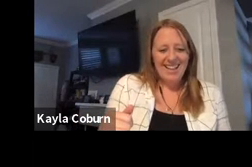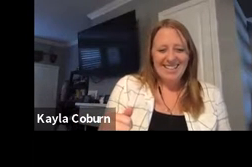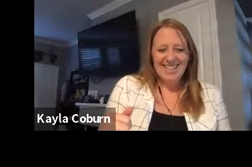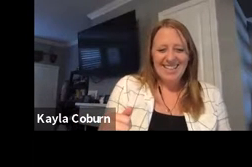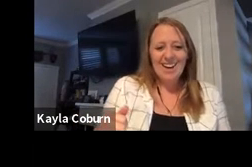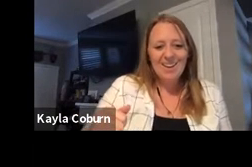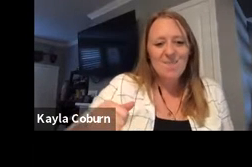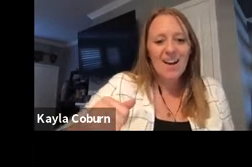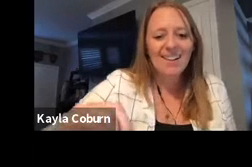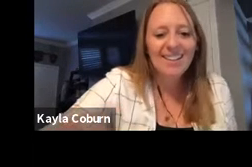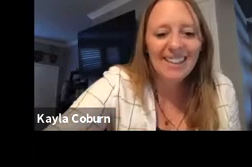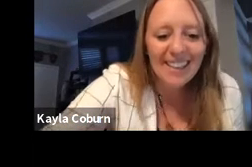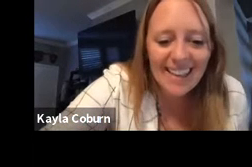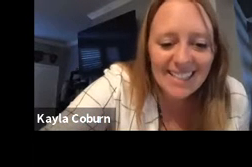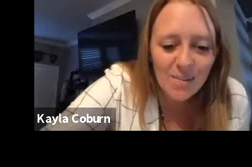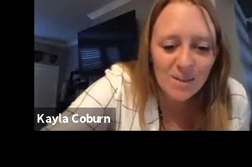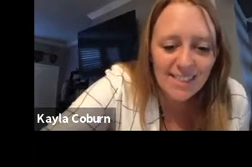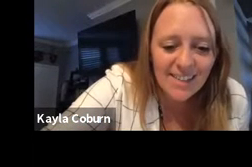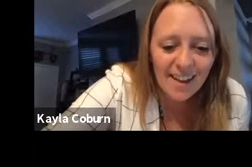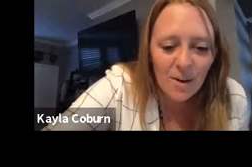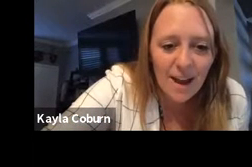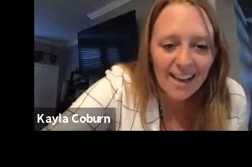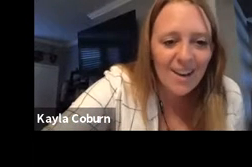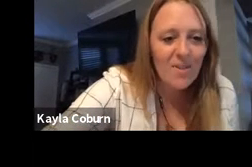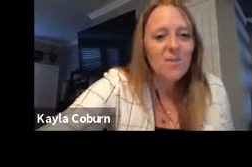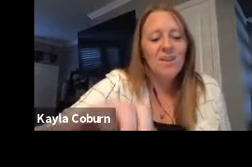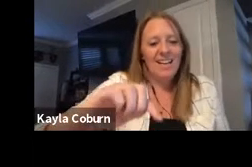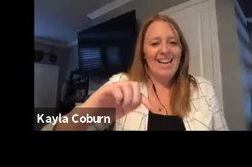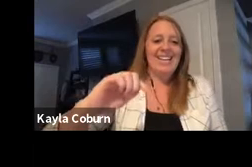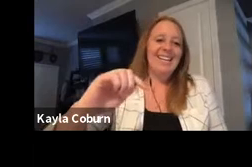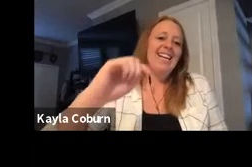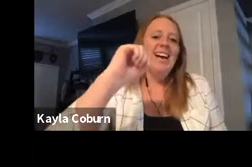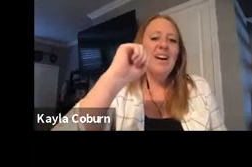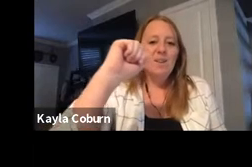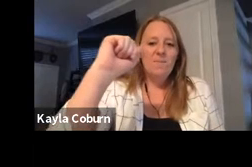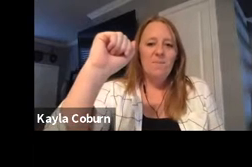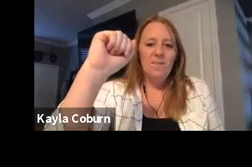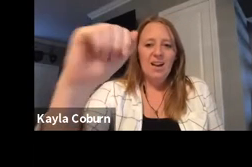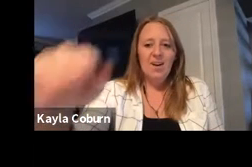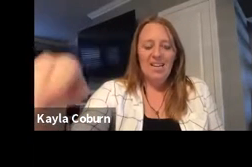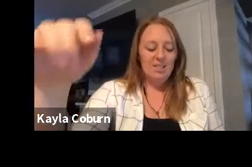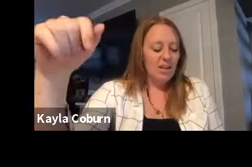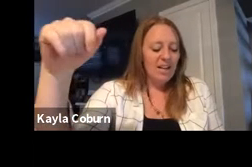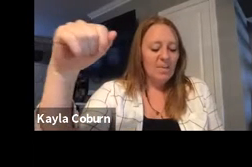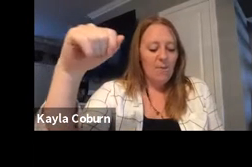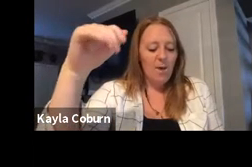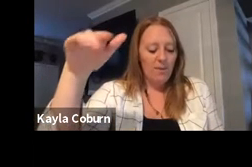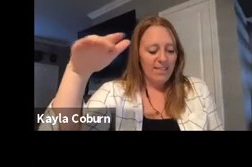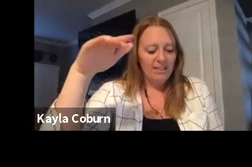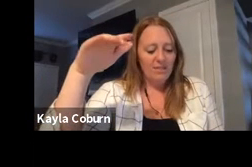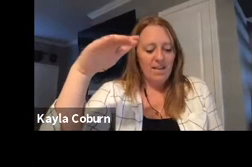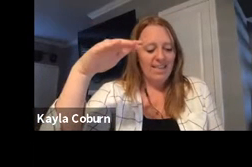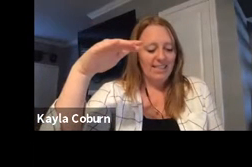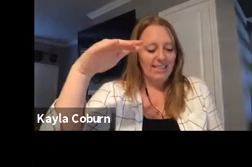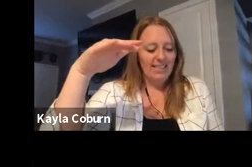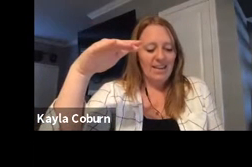the last slide talk about examples. Let's see if I can go back. Oh, cool, I can. Um, okay, so let's talk about